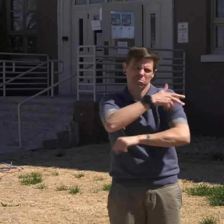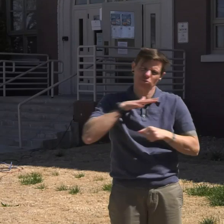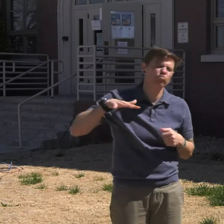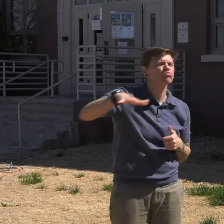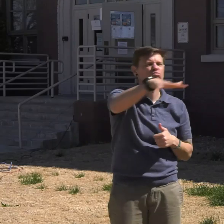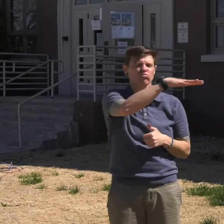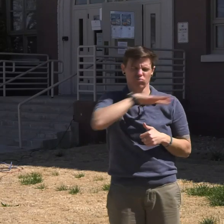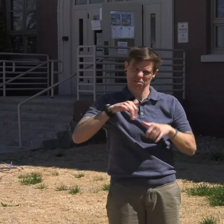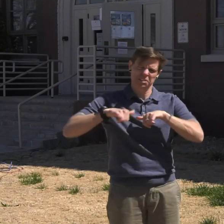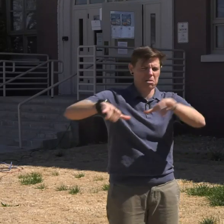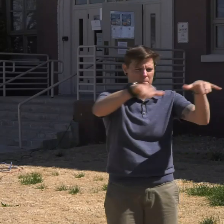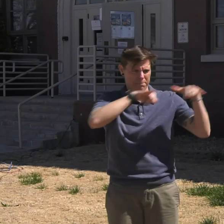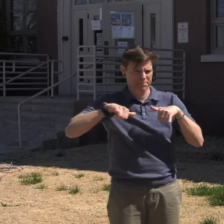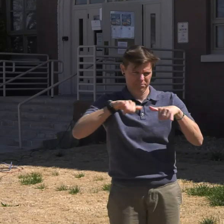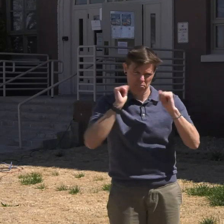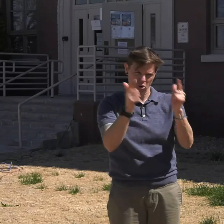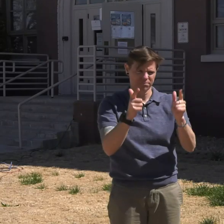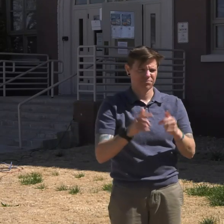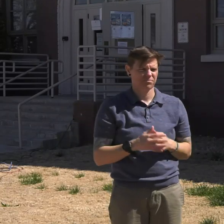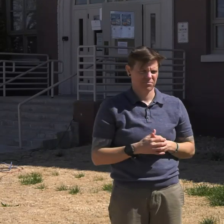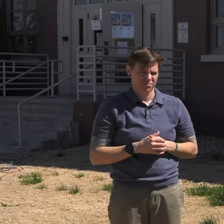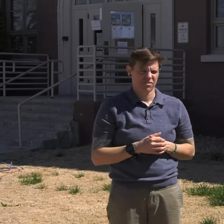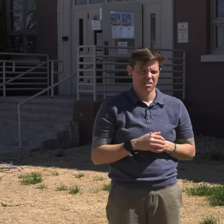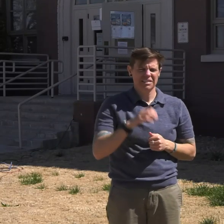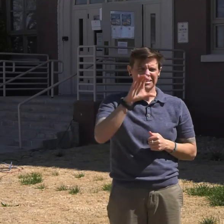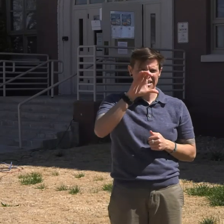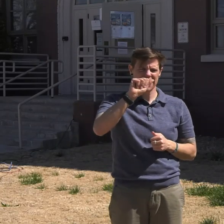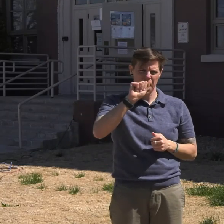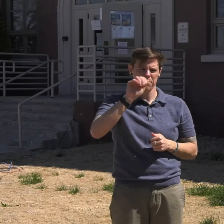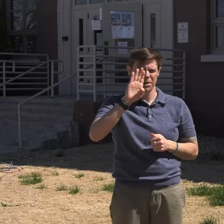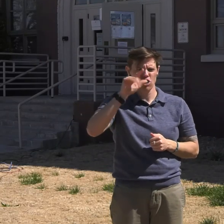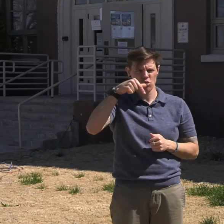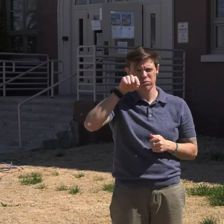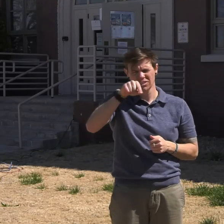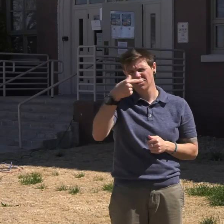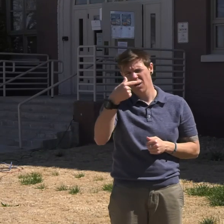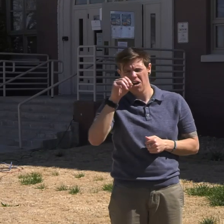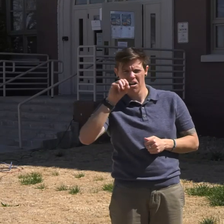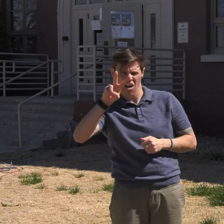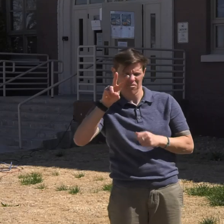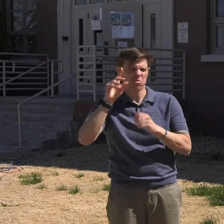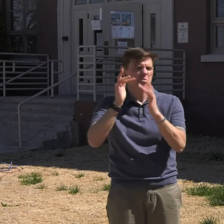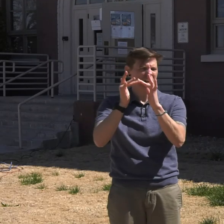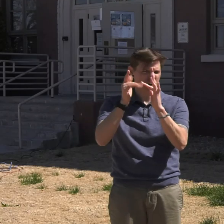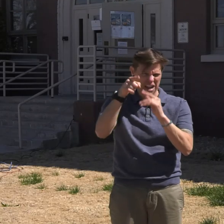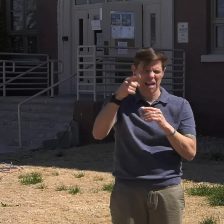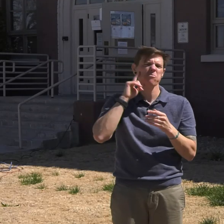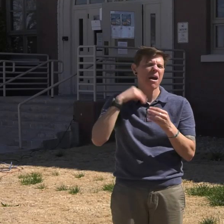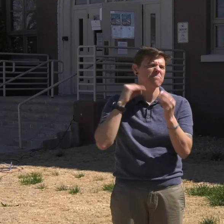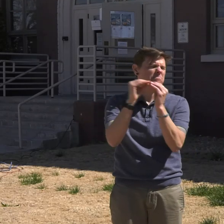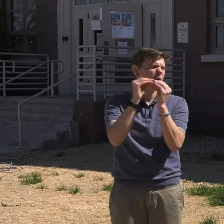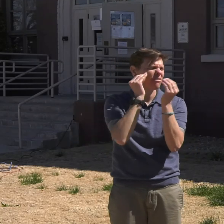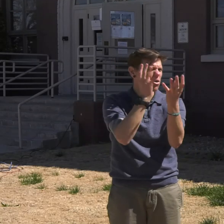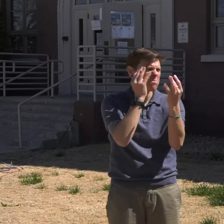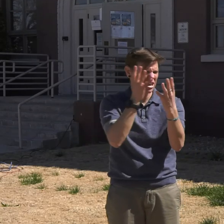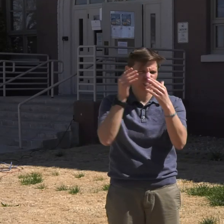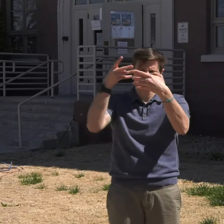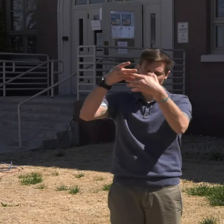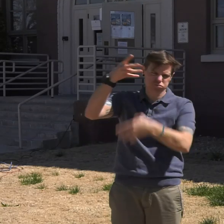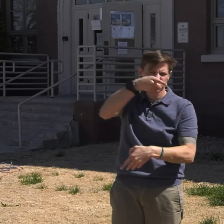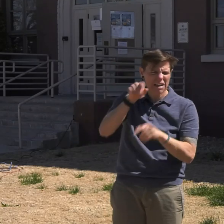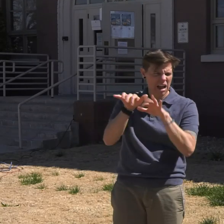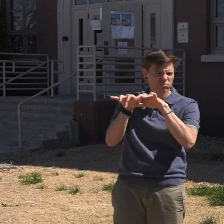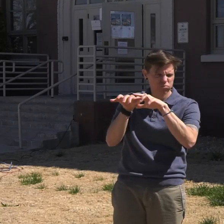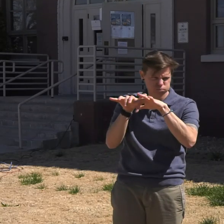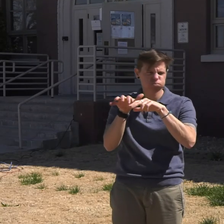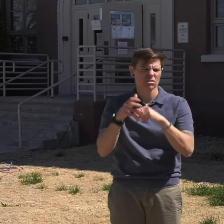much up to date within at least hours. So check on that if you have any questions. Now I'm going to go into city updates in